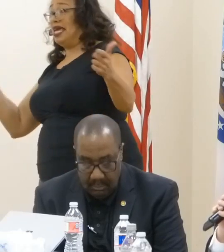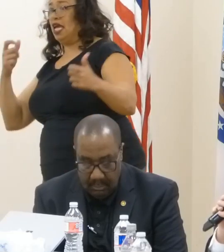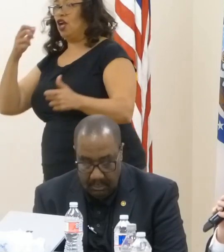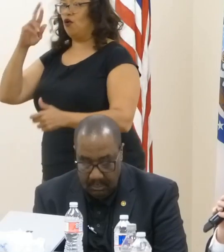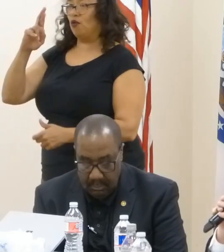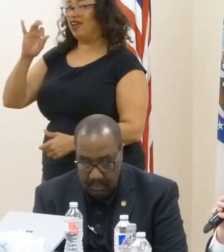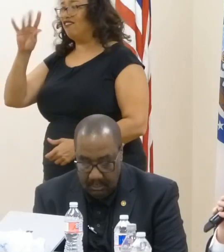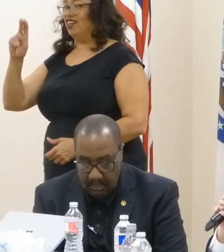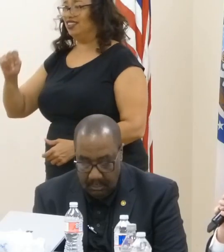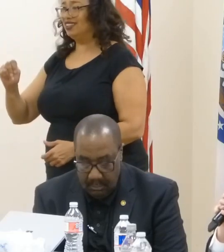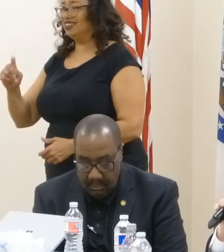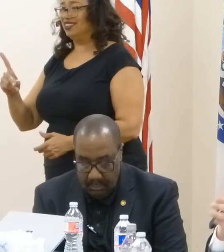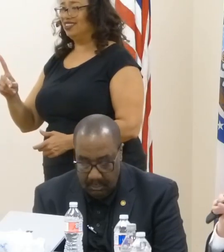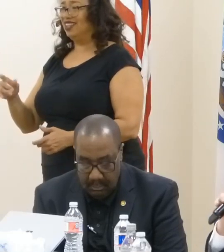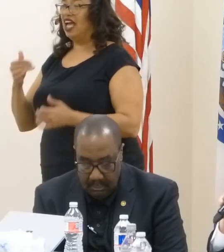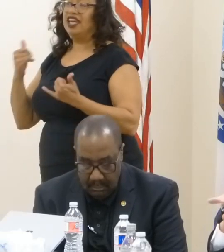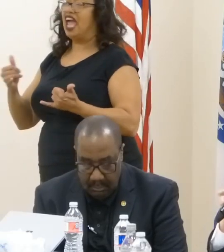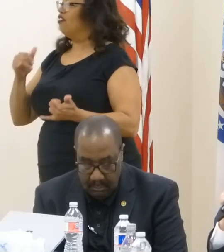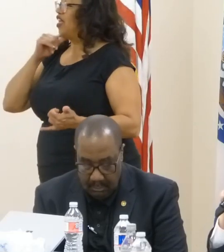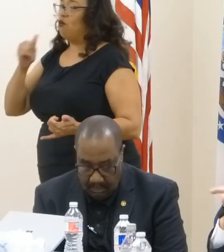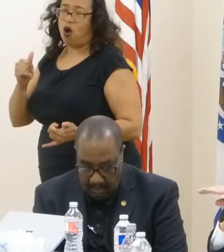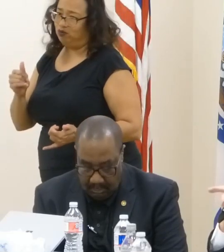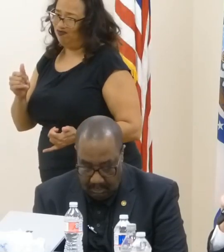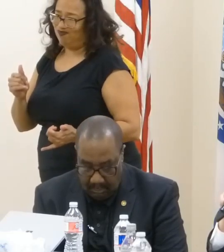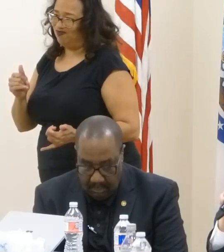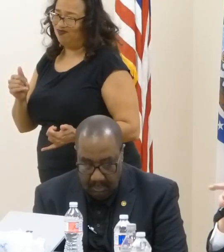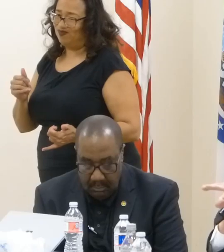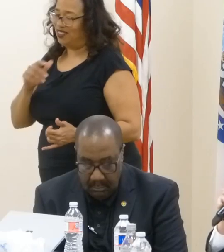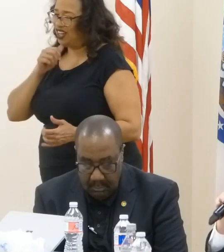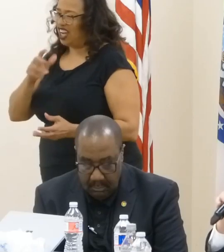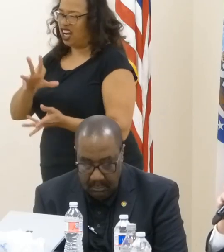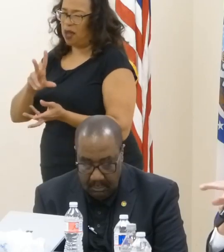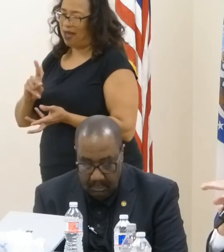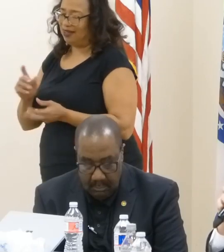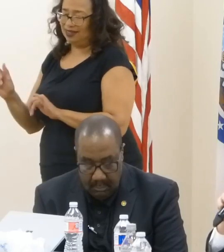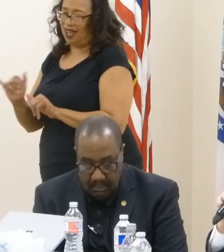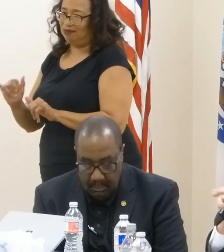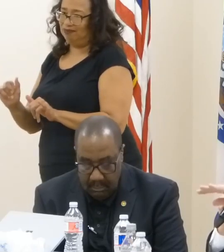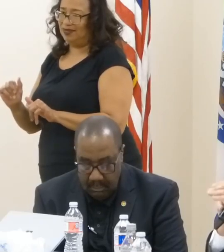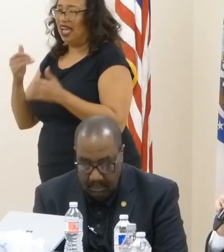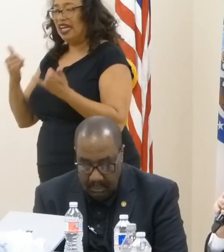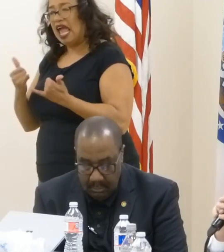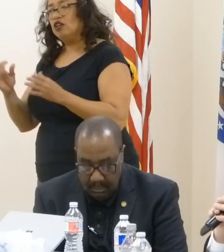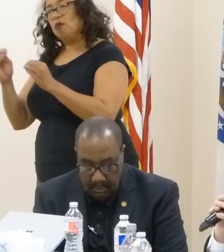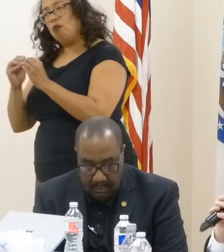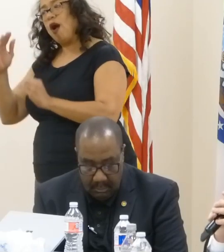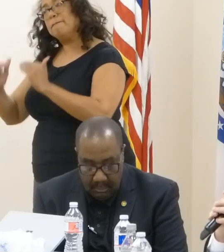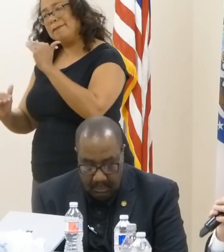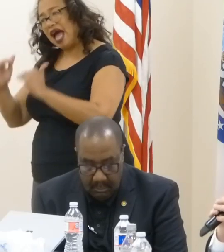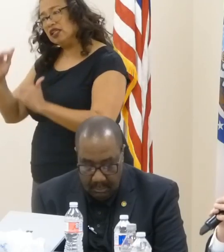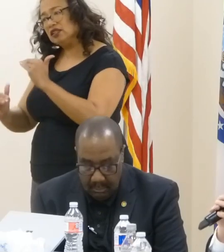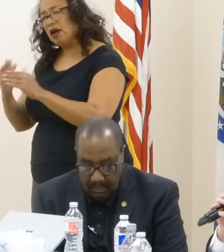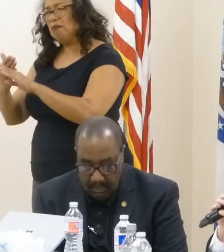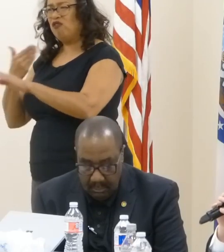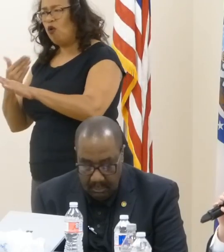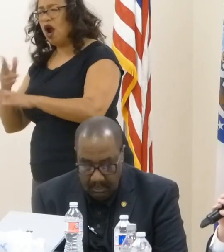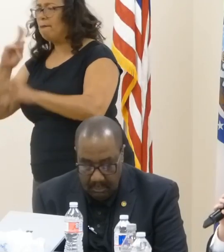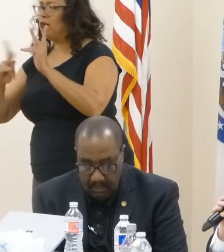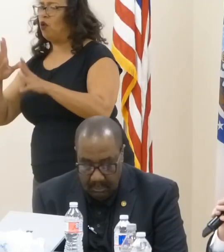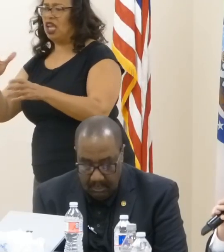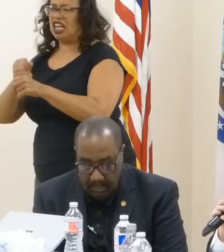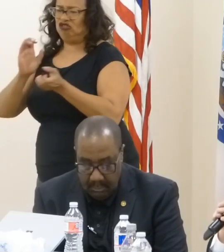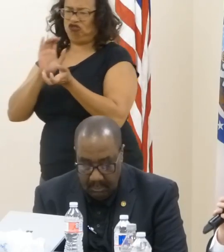anymore, they'll get a smaller refund now. And that's because it's kind of balanced out. It's balanced out where it wasn't as balanced out before.